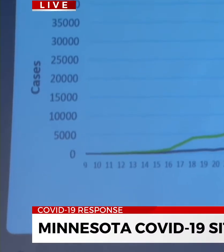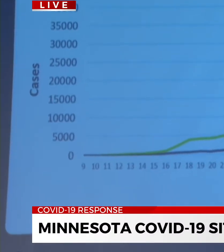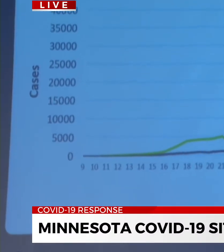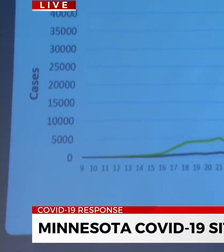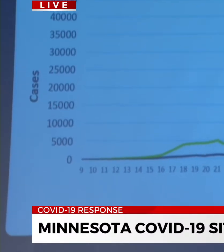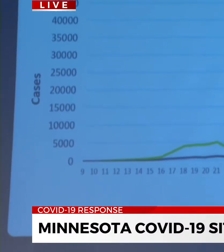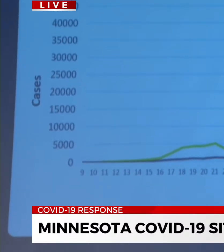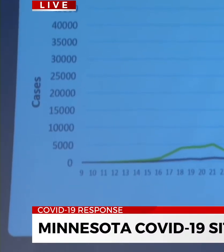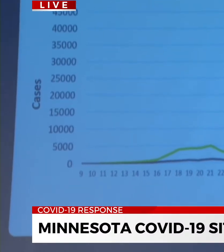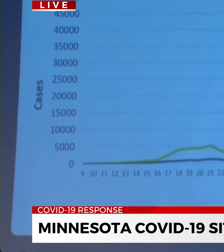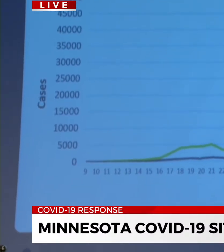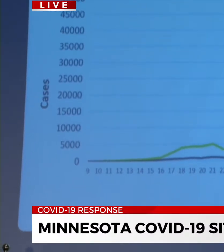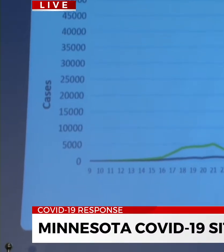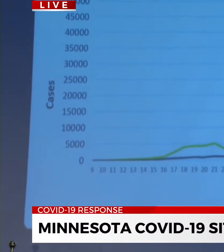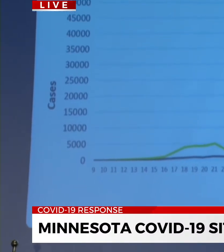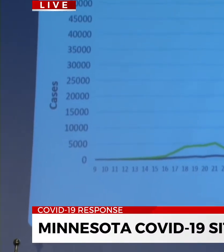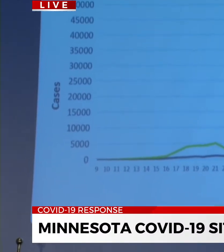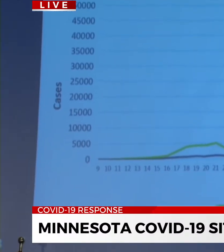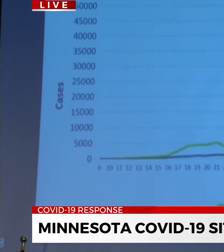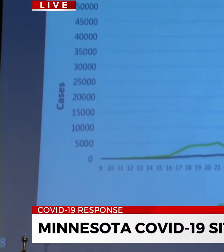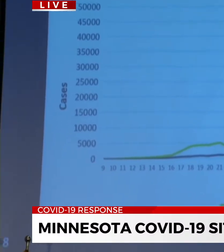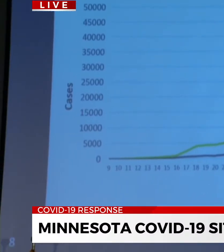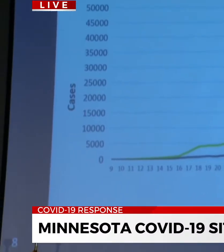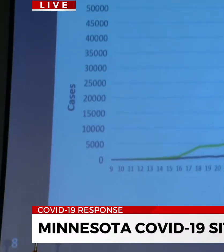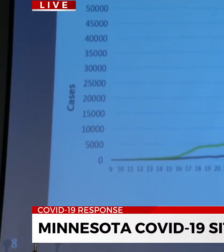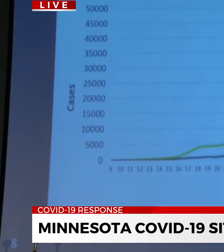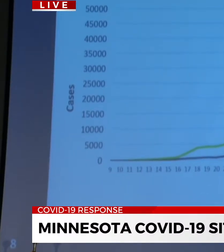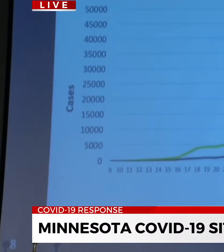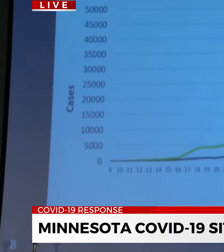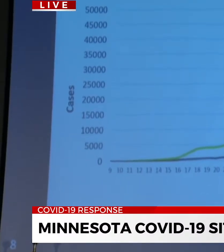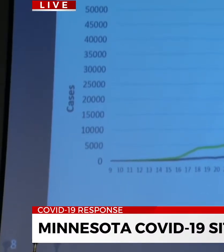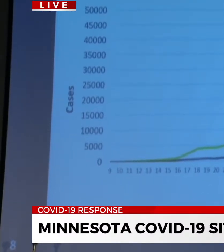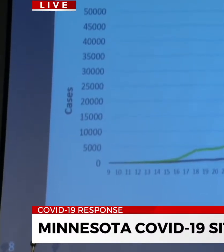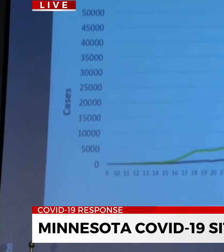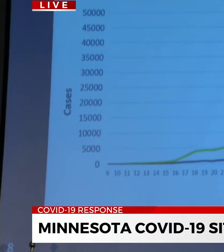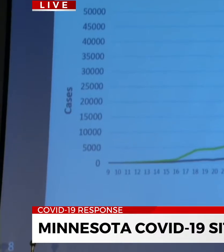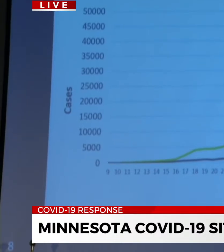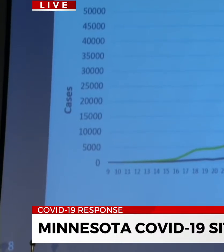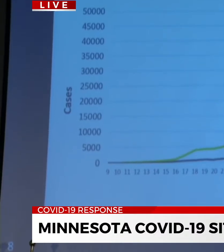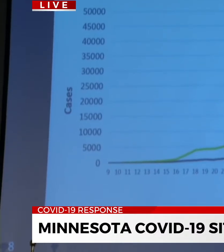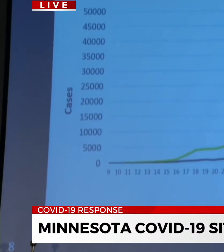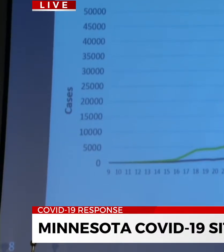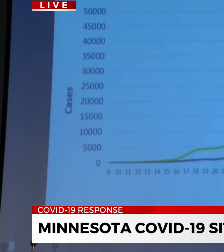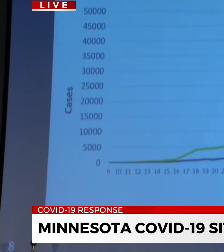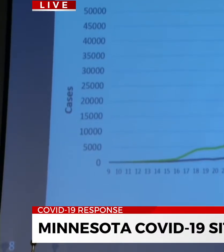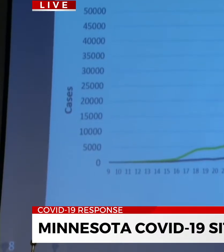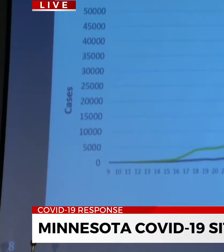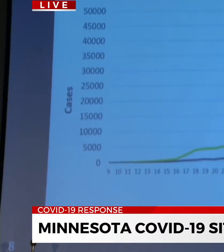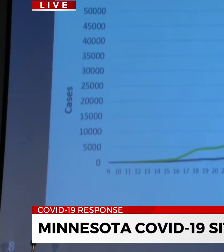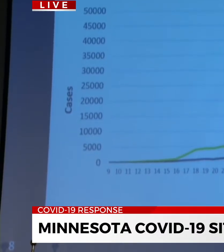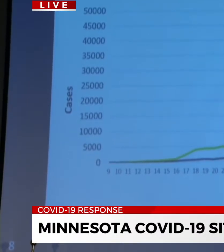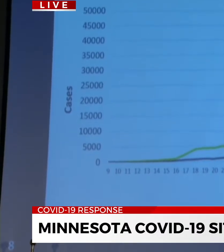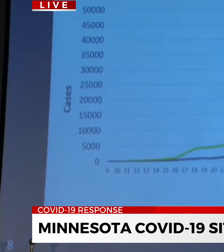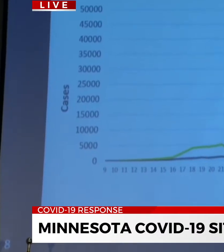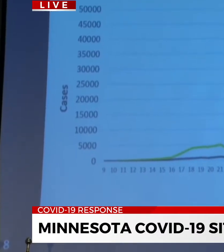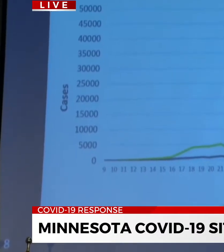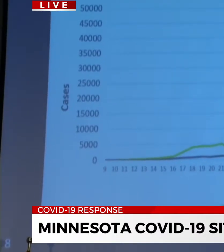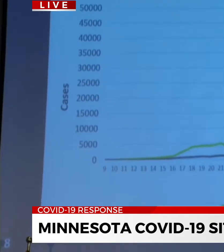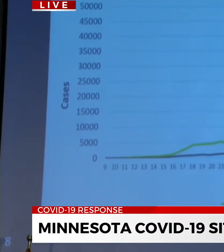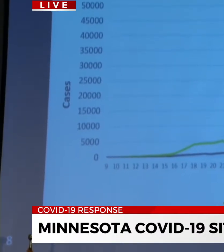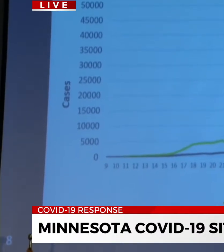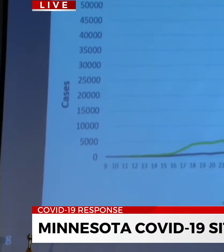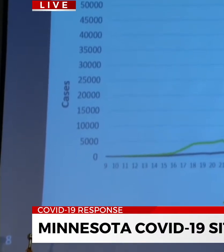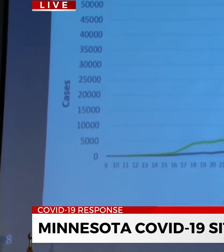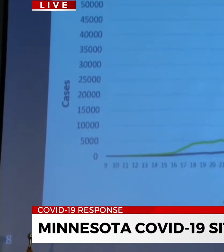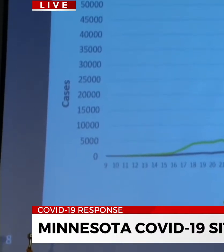green line represents all Minnesota cases, and the blue line represents the cases in long-term care. And